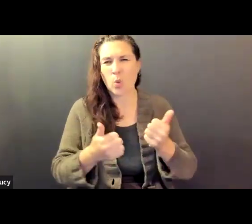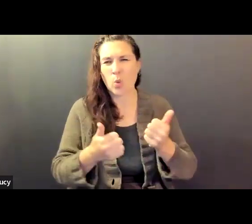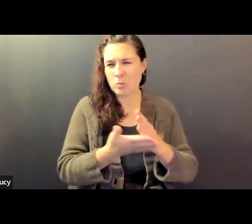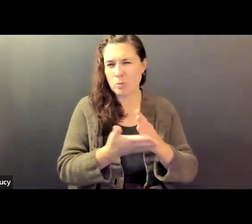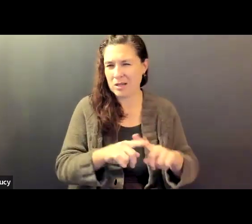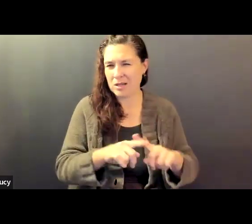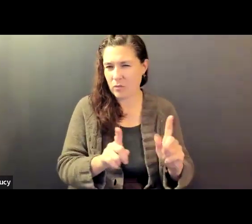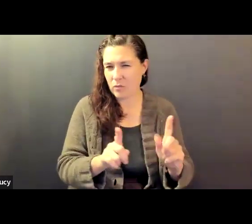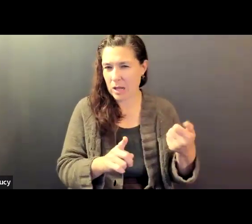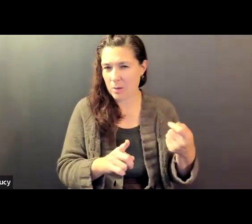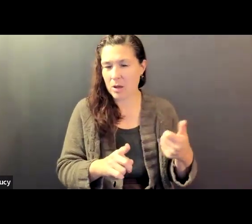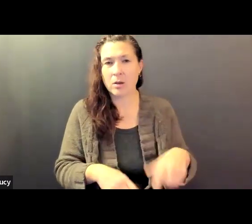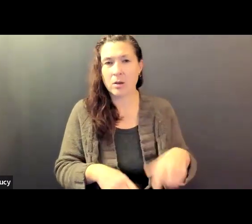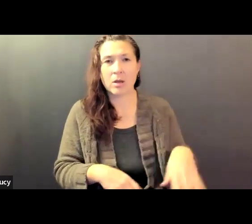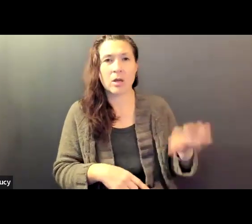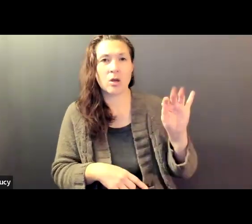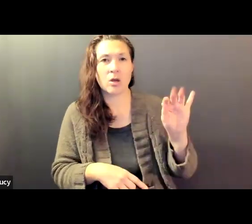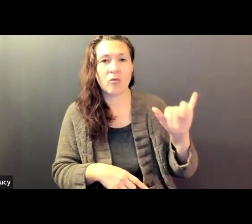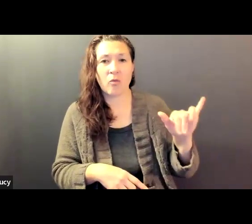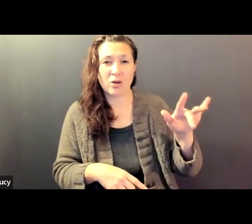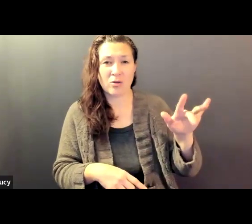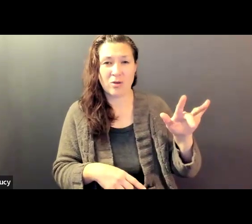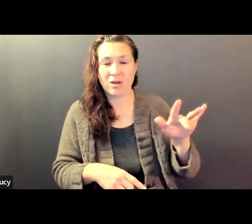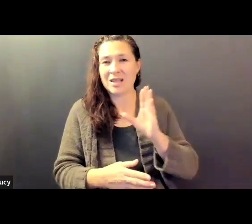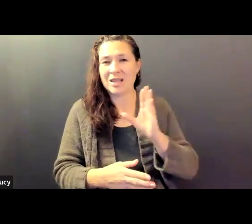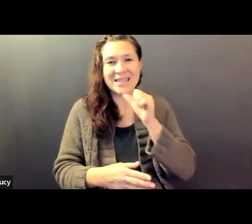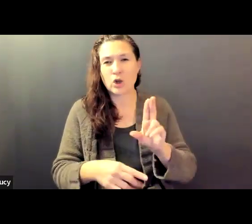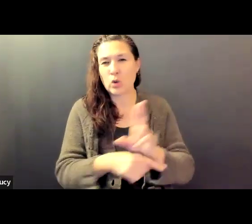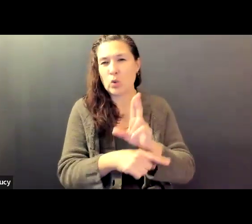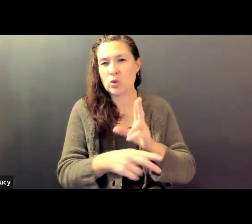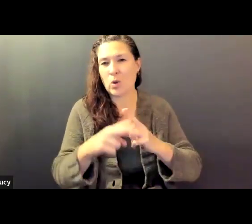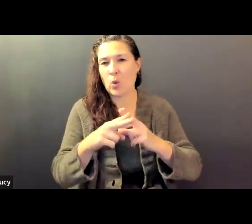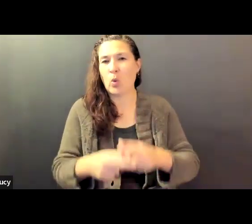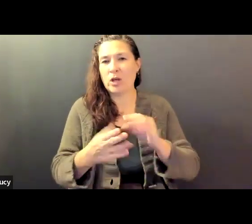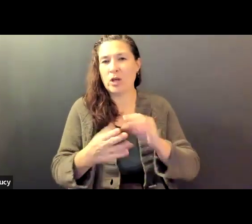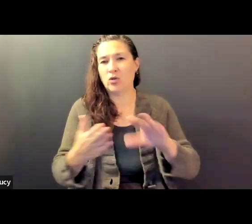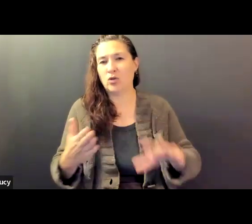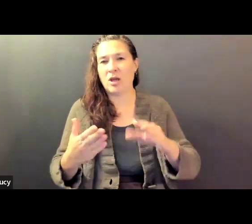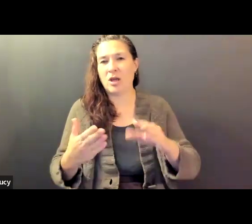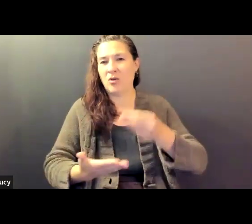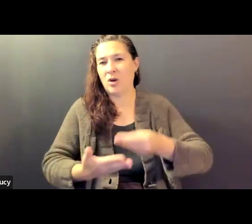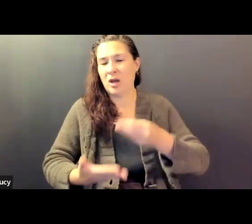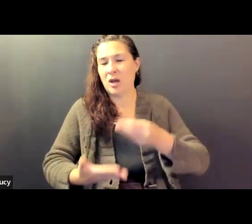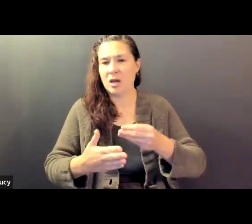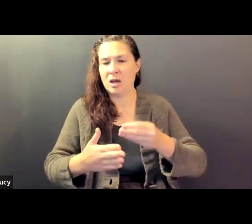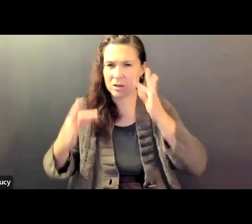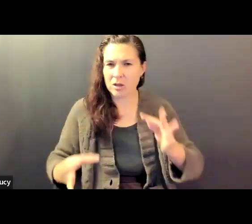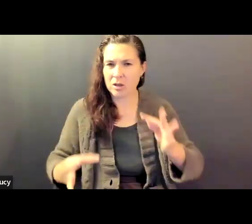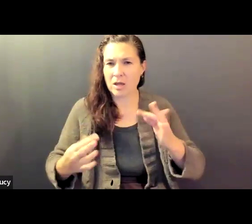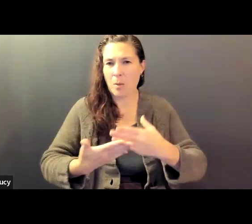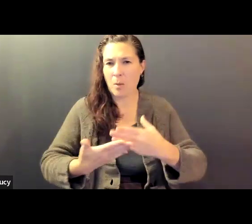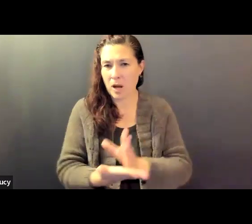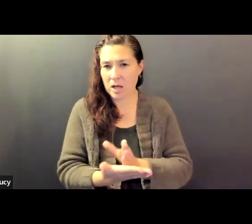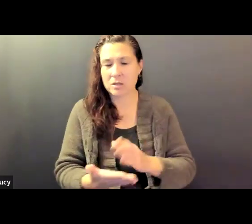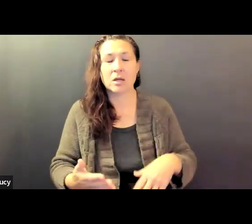FY25, we stopped using weighted student funding to adjust school budgets. As we went through with you last winter, we made adjustments to budgets starting